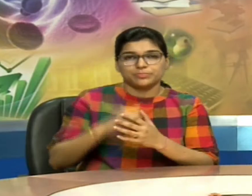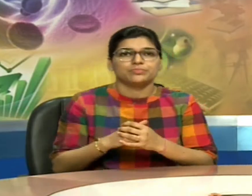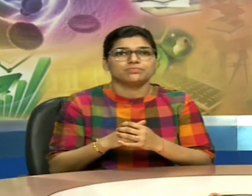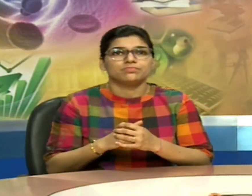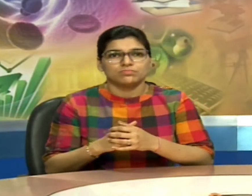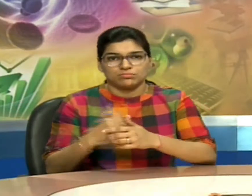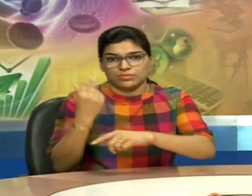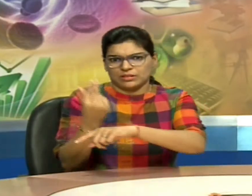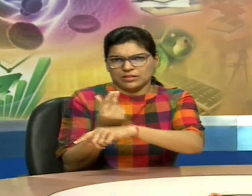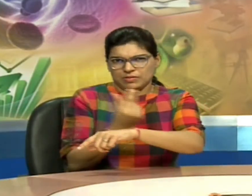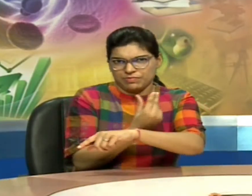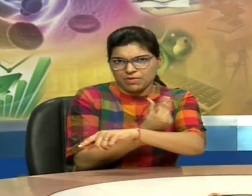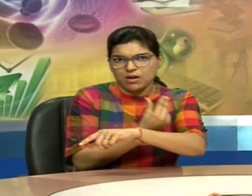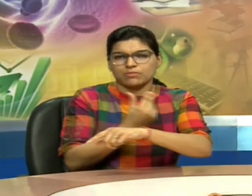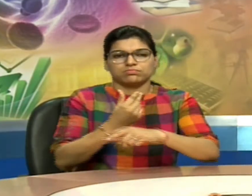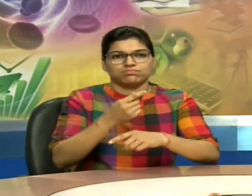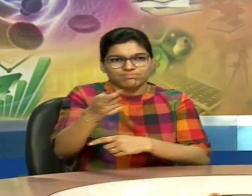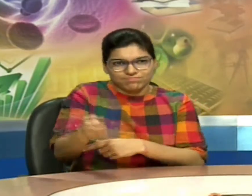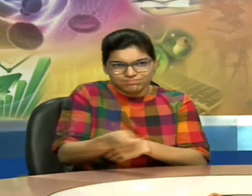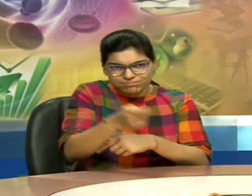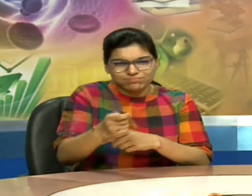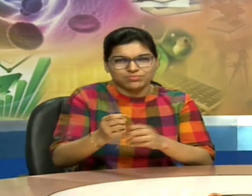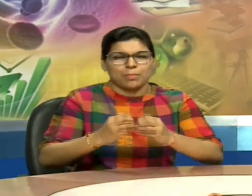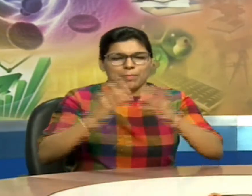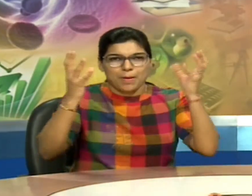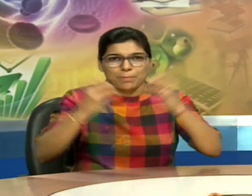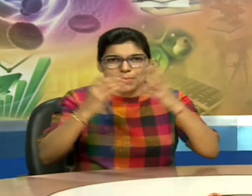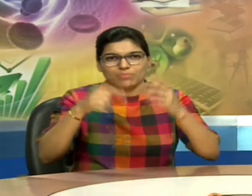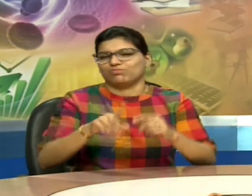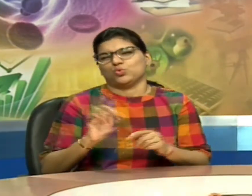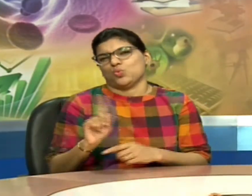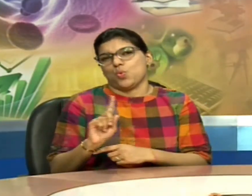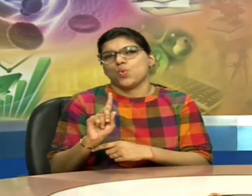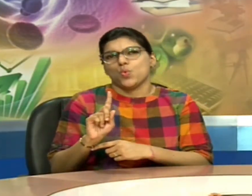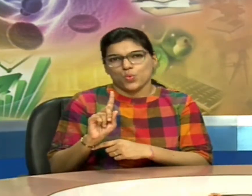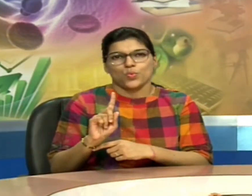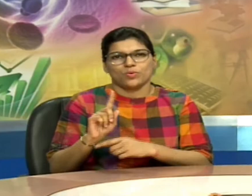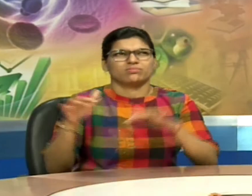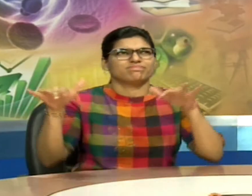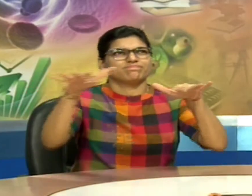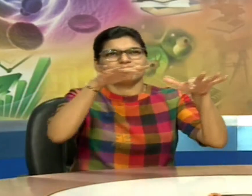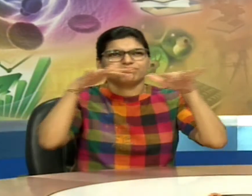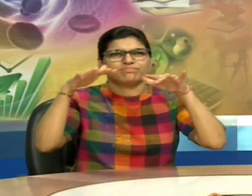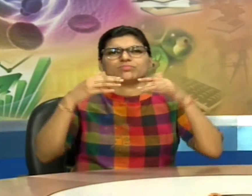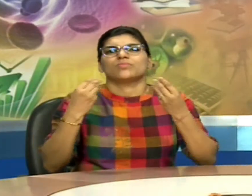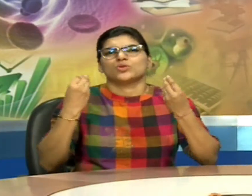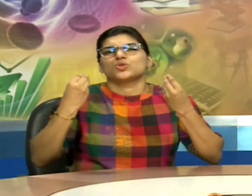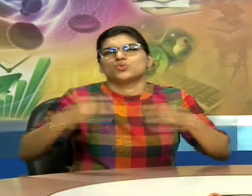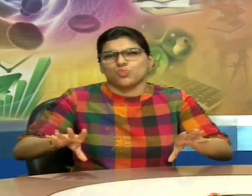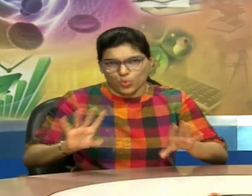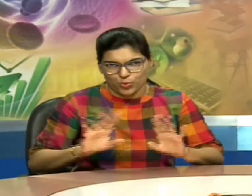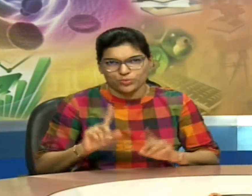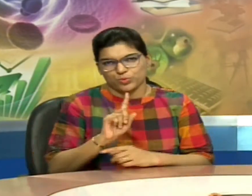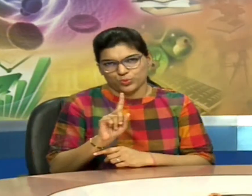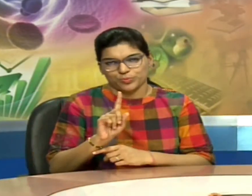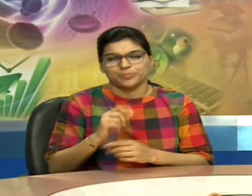Point number 15th, it says that we should not use crackers, we should say no